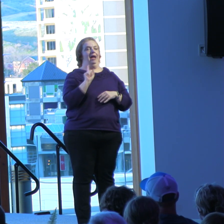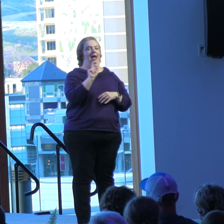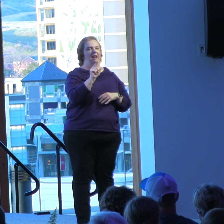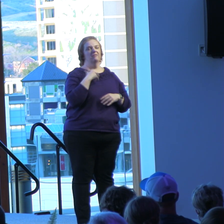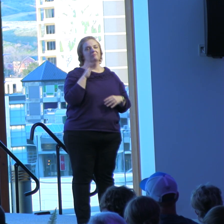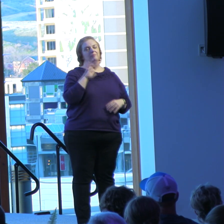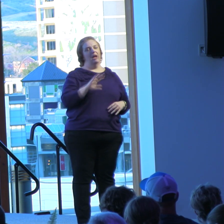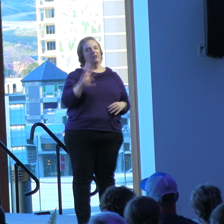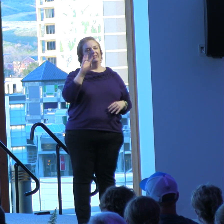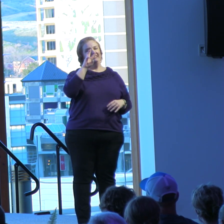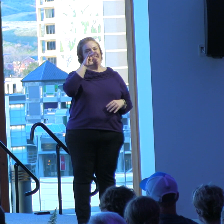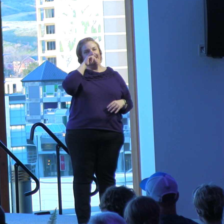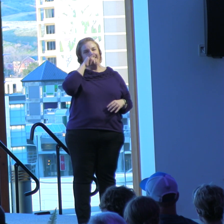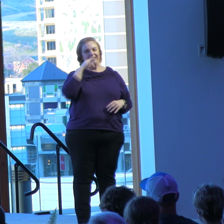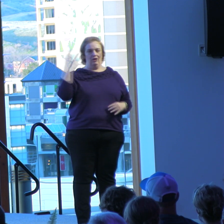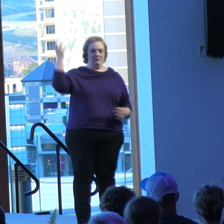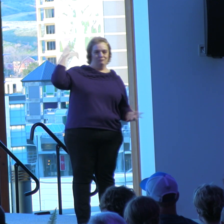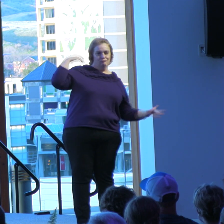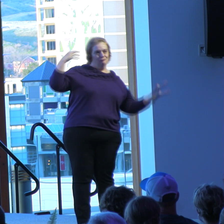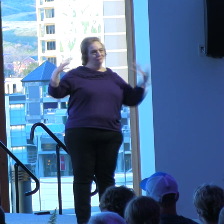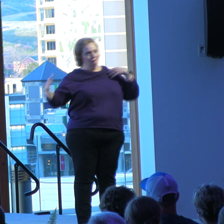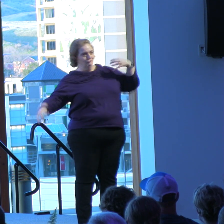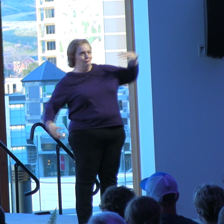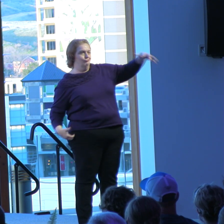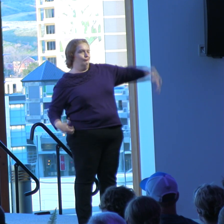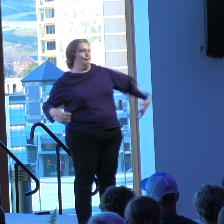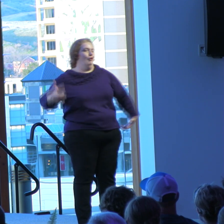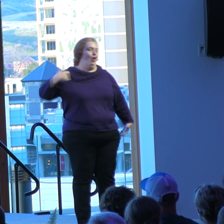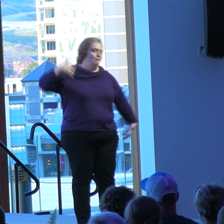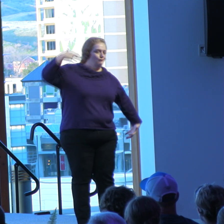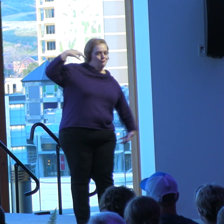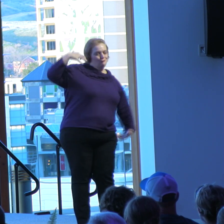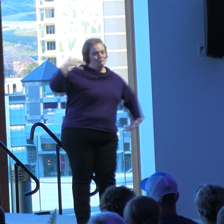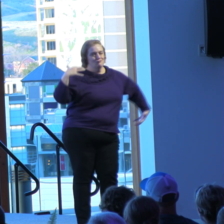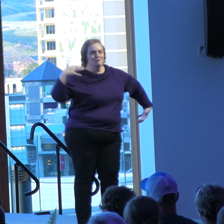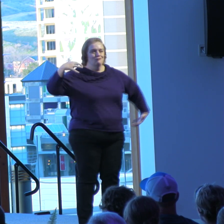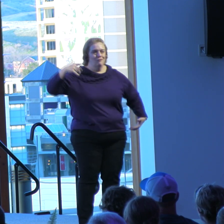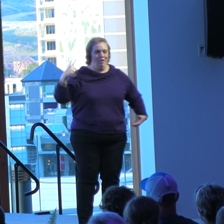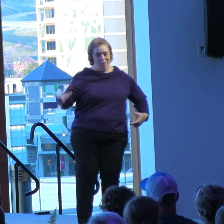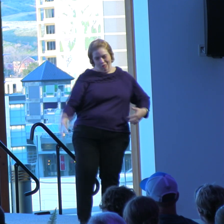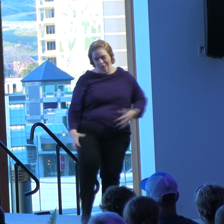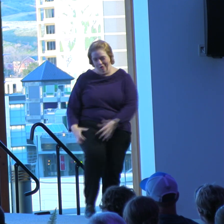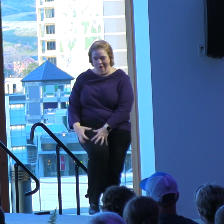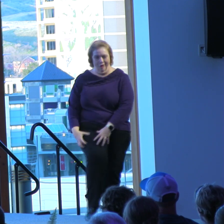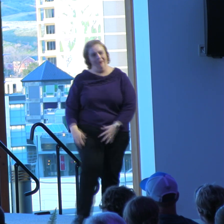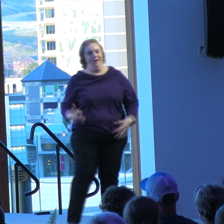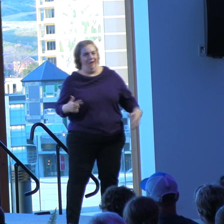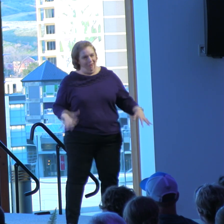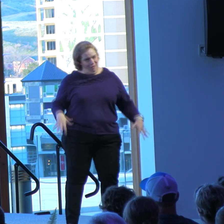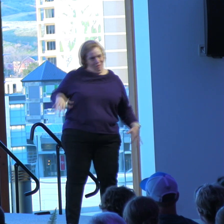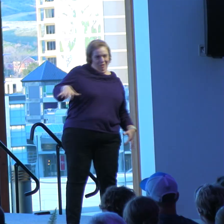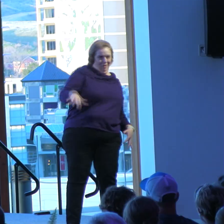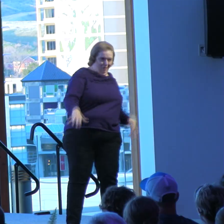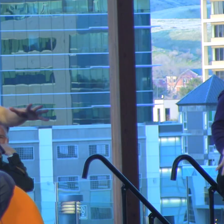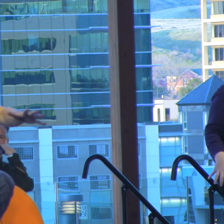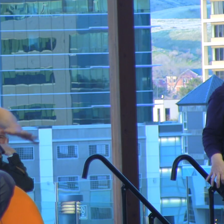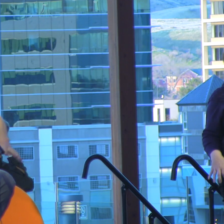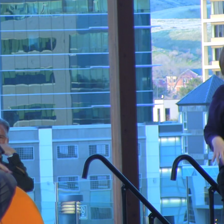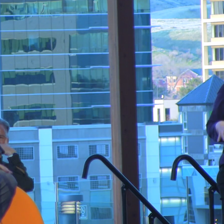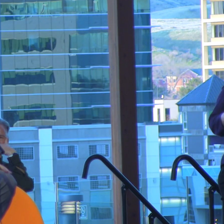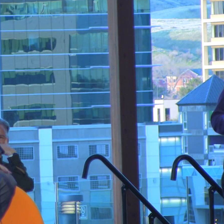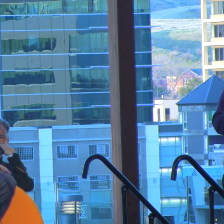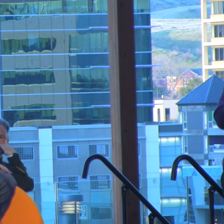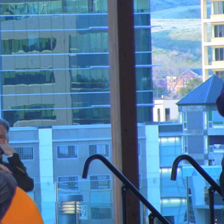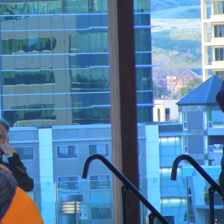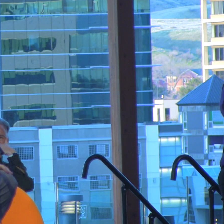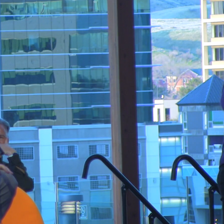dozen kids strewn on my back, on my shoulders. I'm carrying some are wrapped around my leg. I'm trying to navigate getting out of